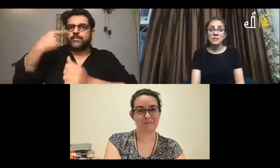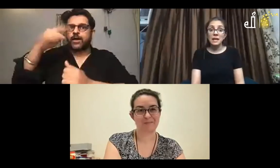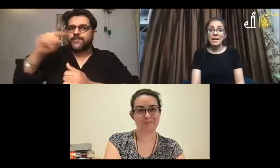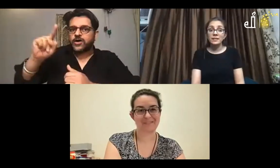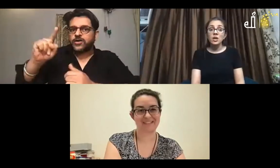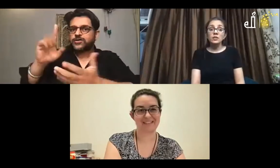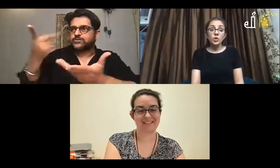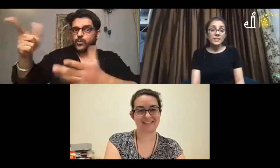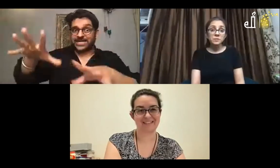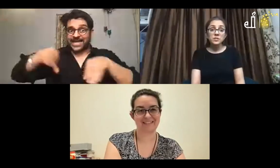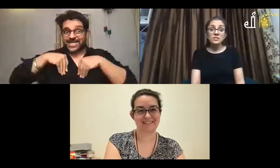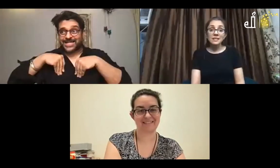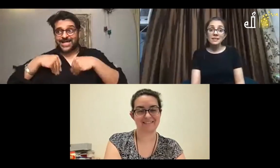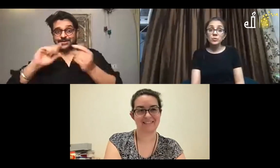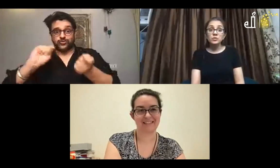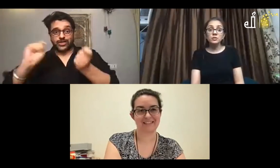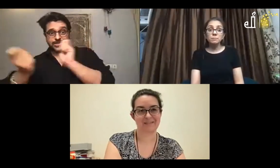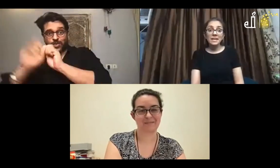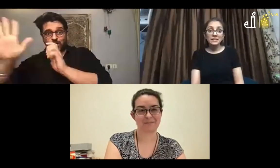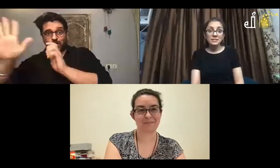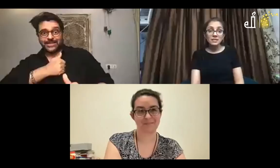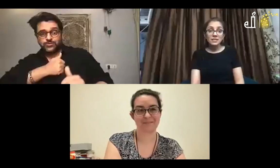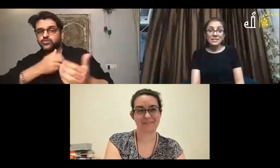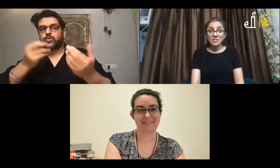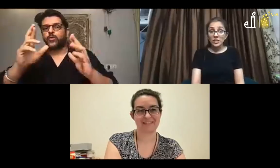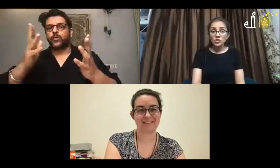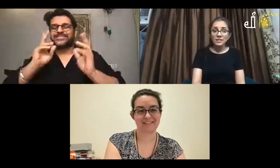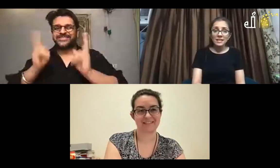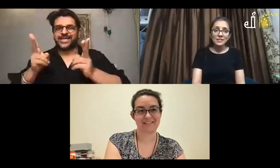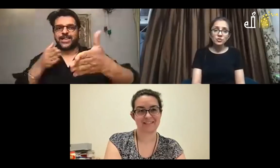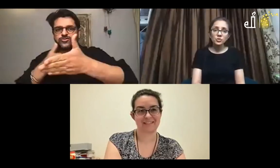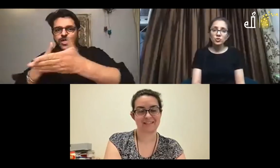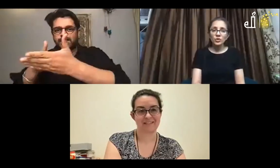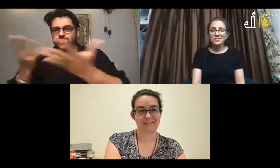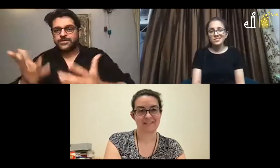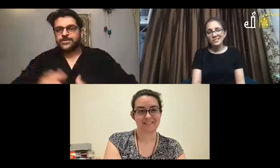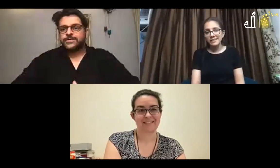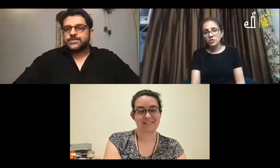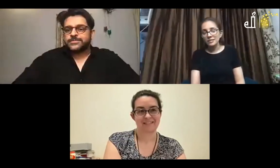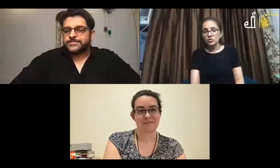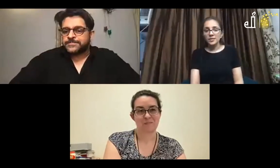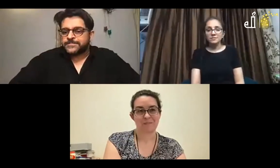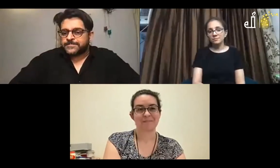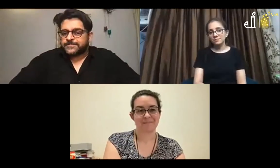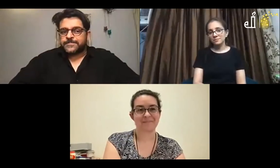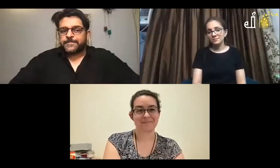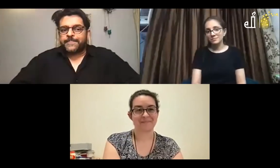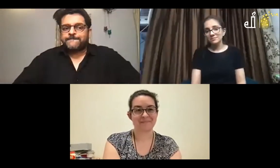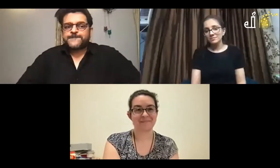has been and your experience with sign language with the parents? Is it changing their attitude or is it still very challenging?